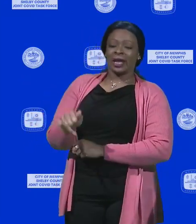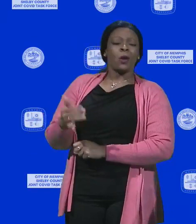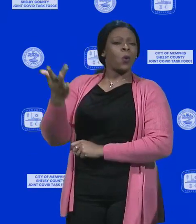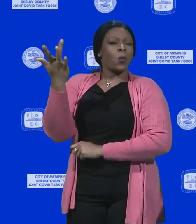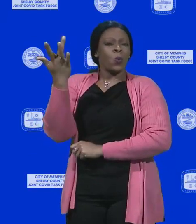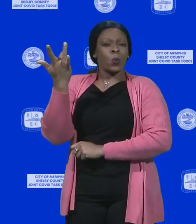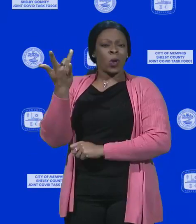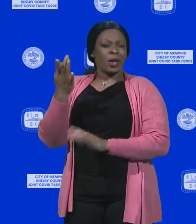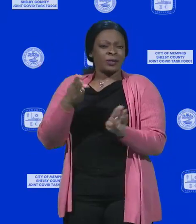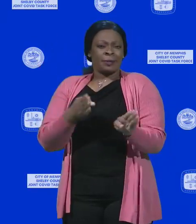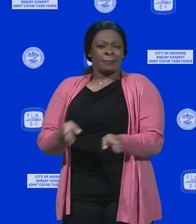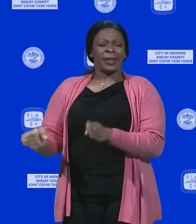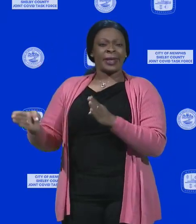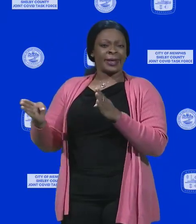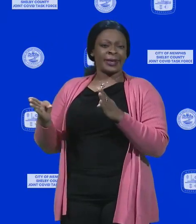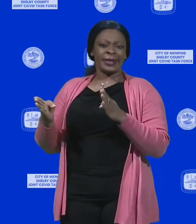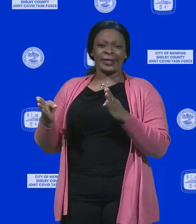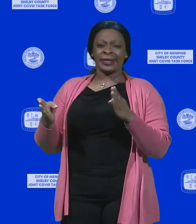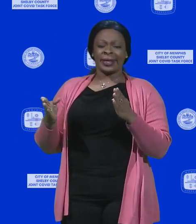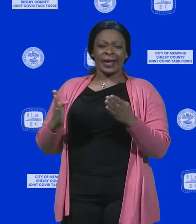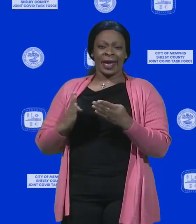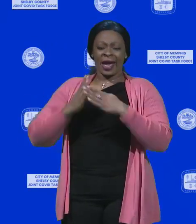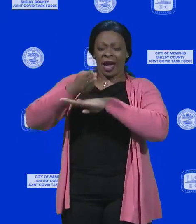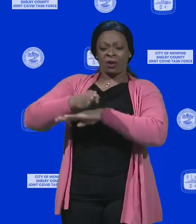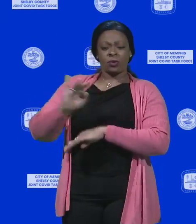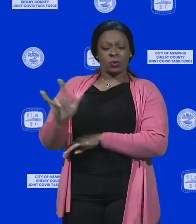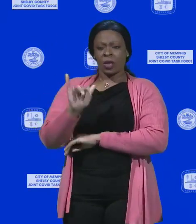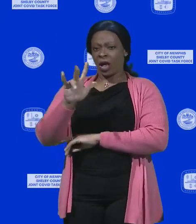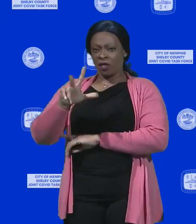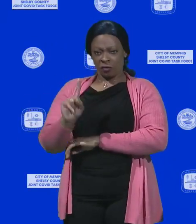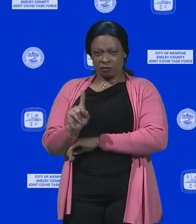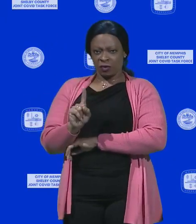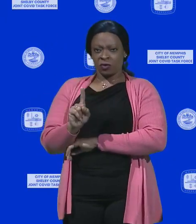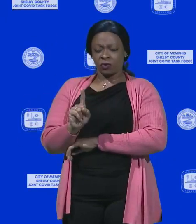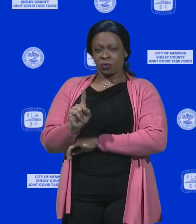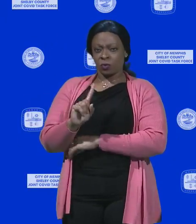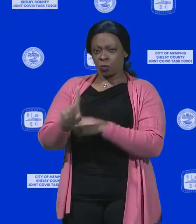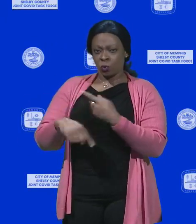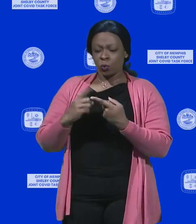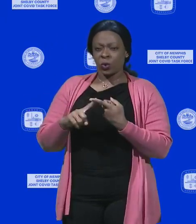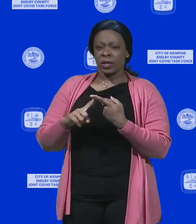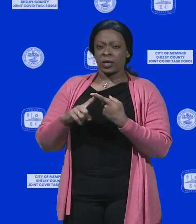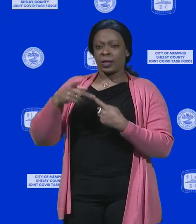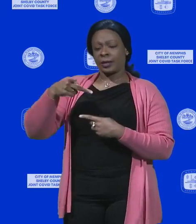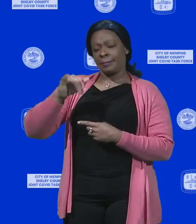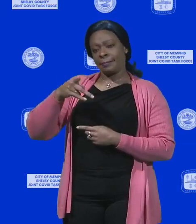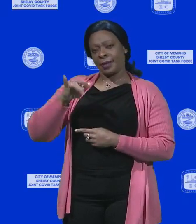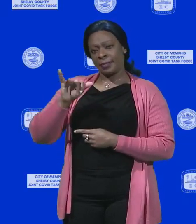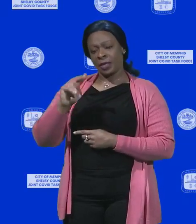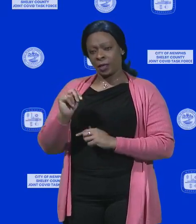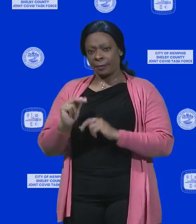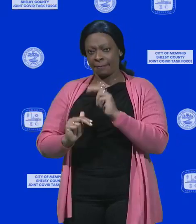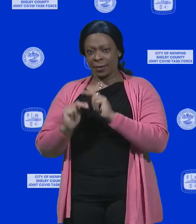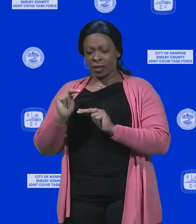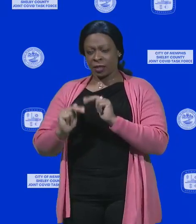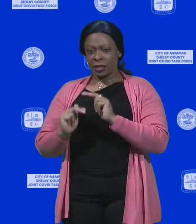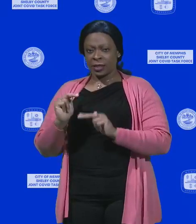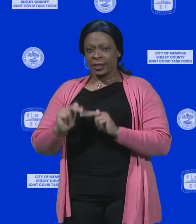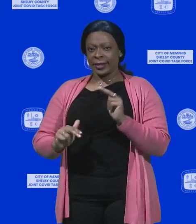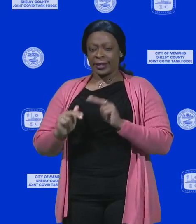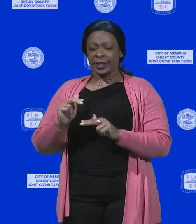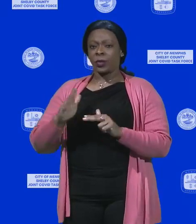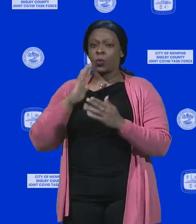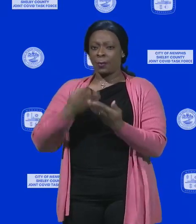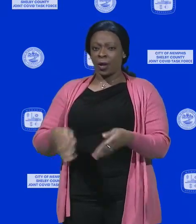what the plan is after July 31st when Pipkin is planned to